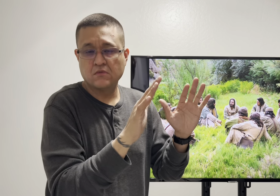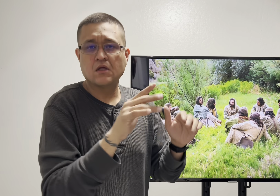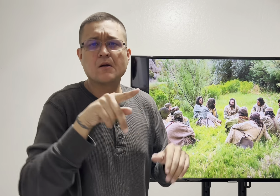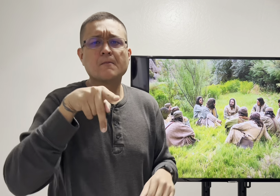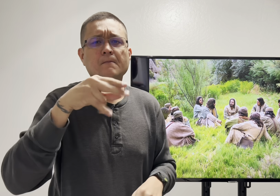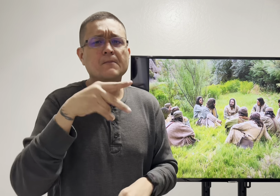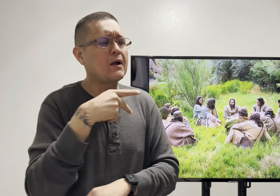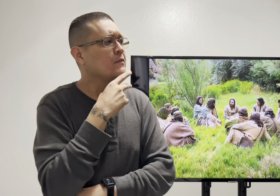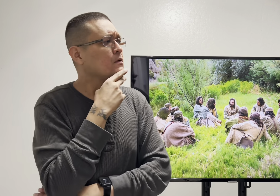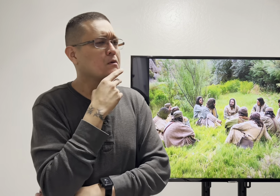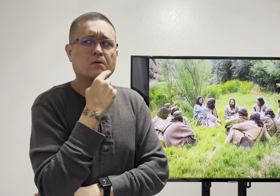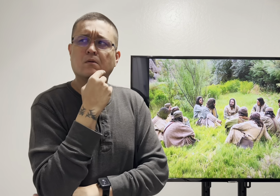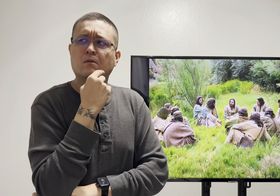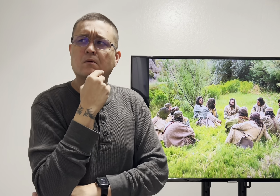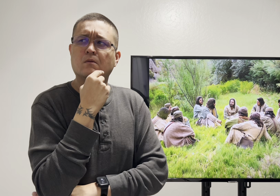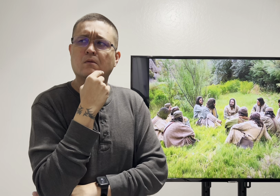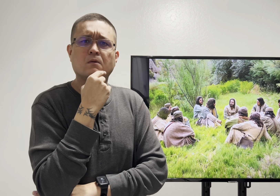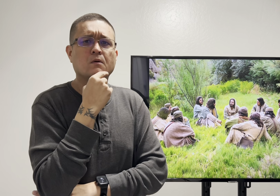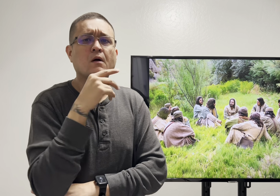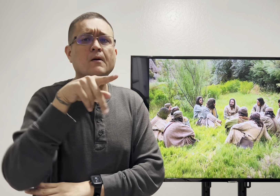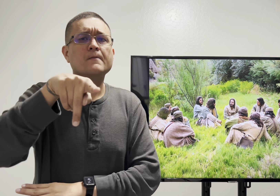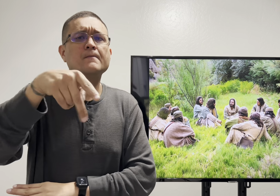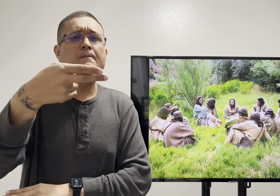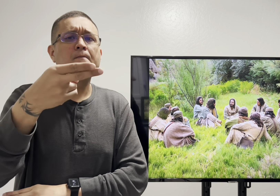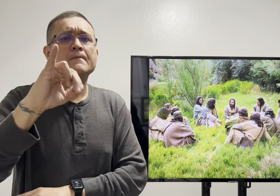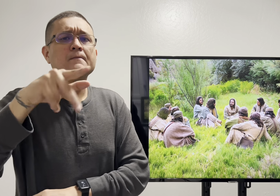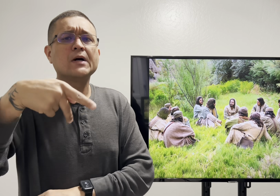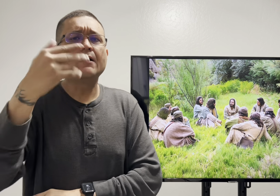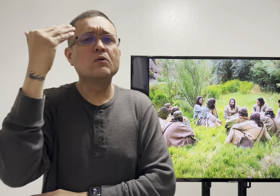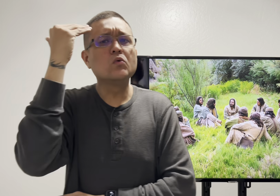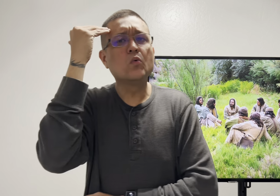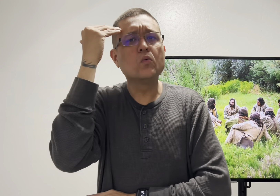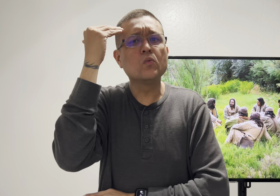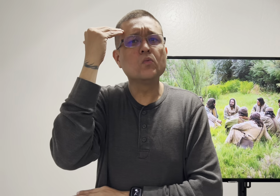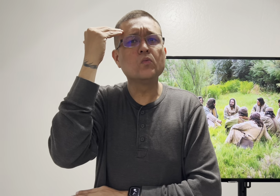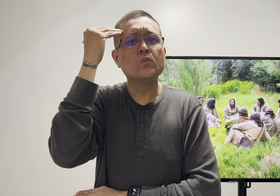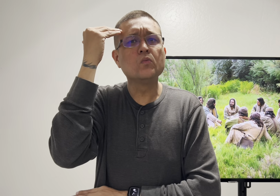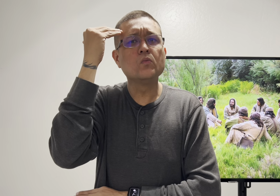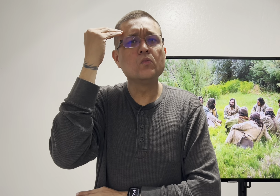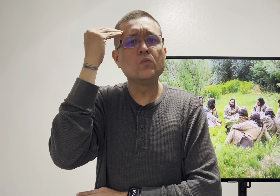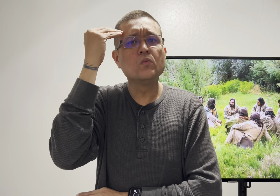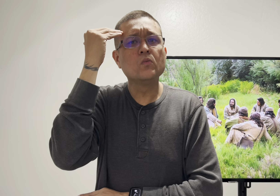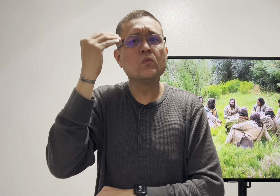Okay? So he's just got done speaking these things that we've read. And now